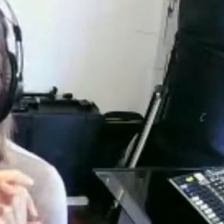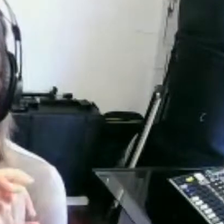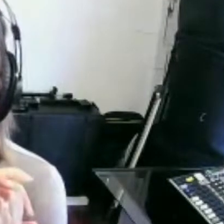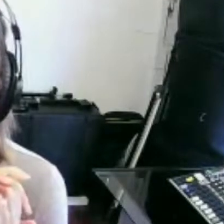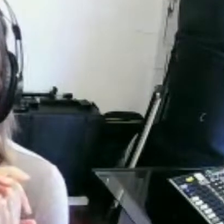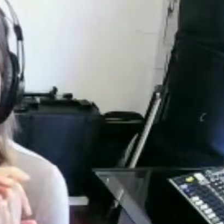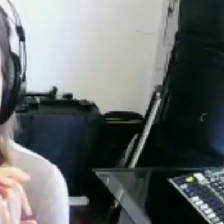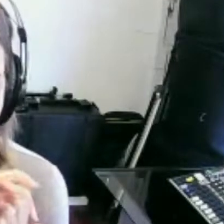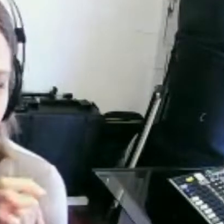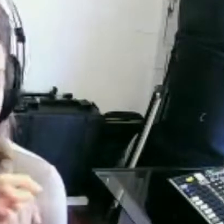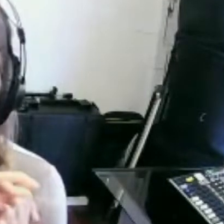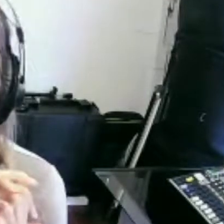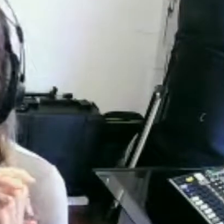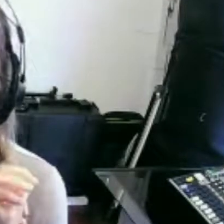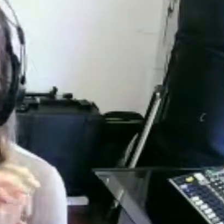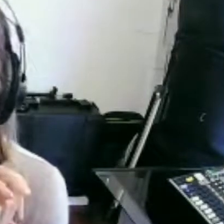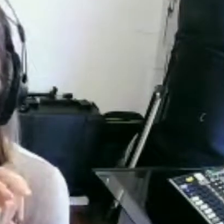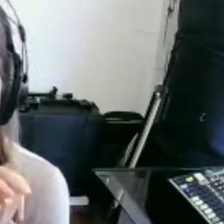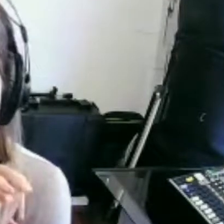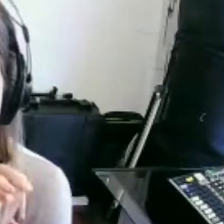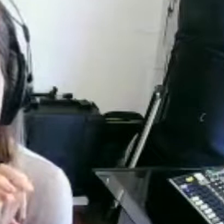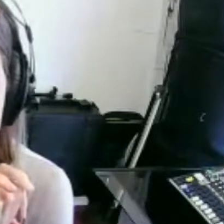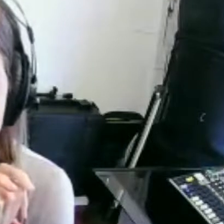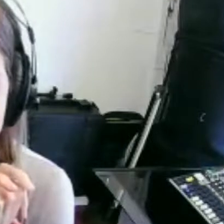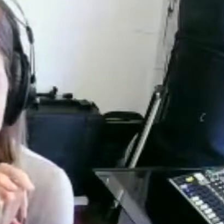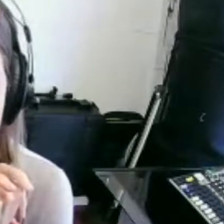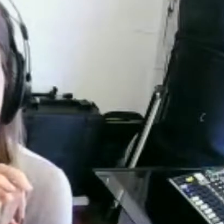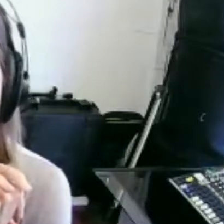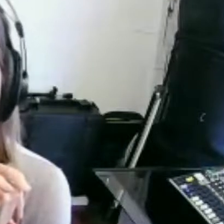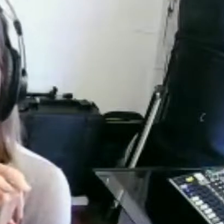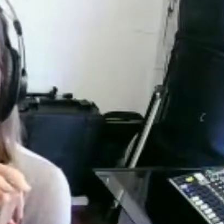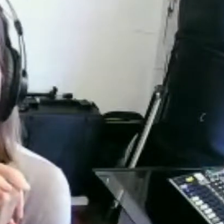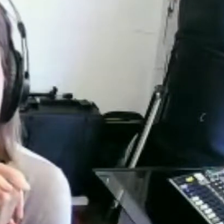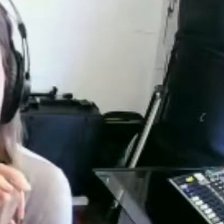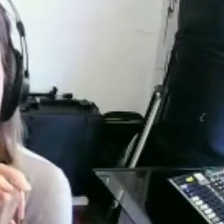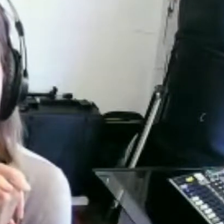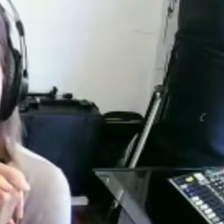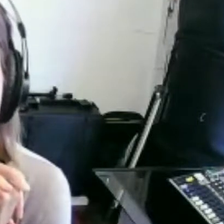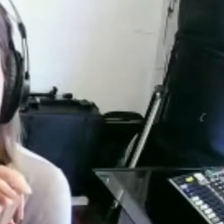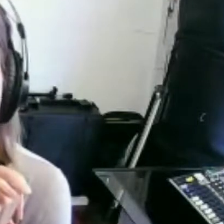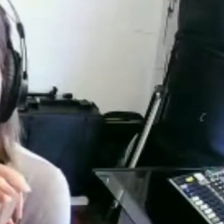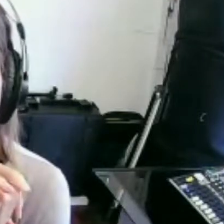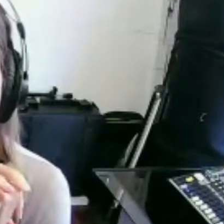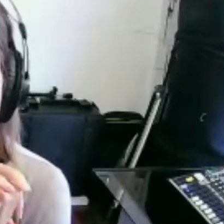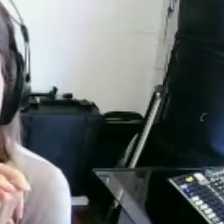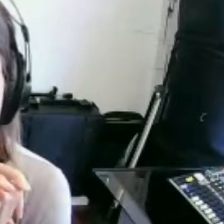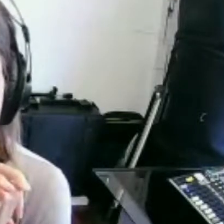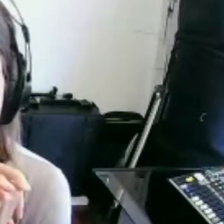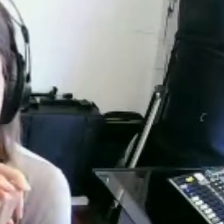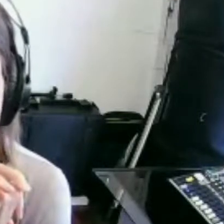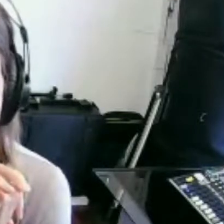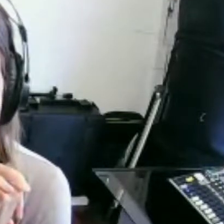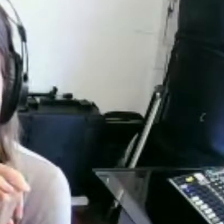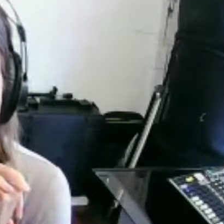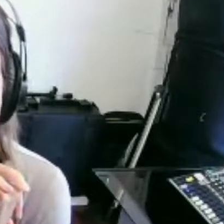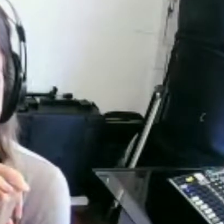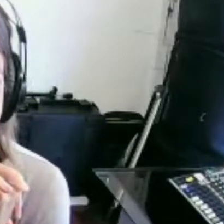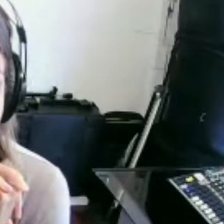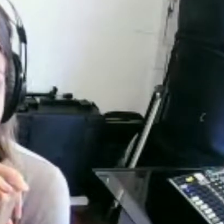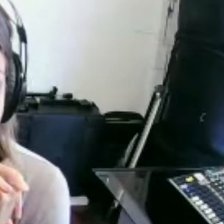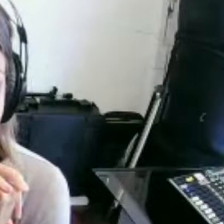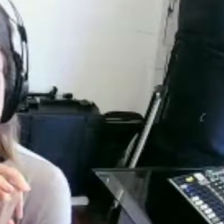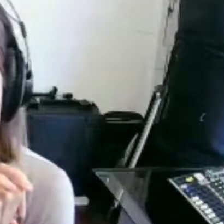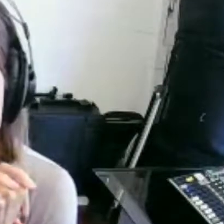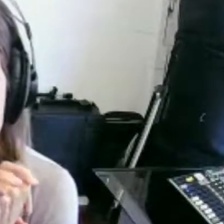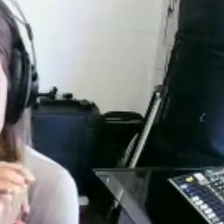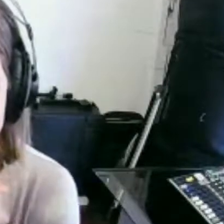voice. And I always say I'm so excited for episodes that we do, but I'm really, really excited for this one. The